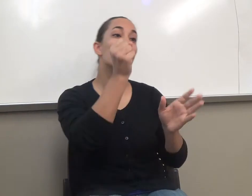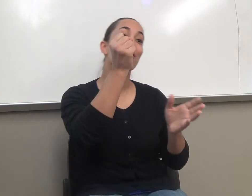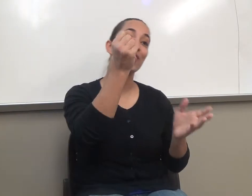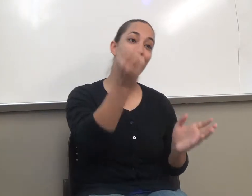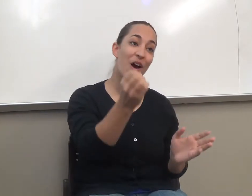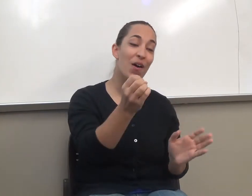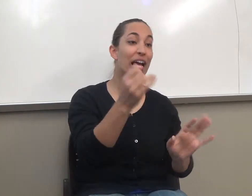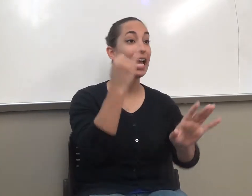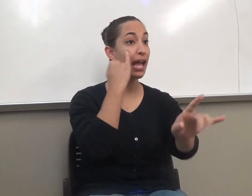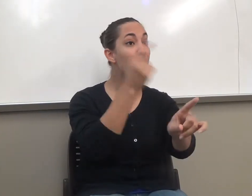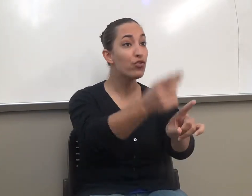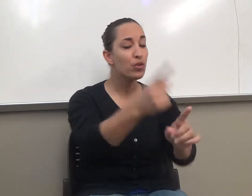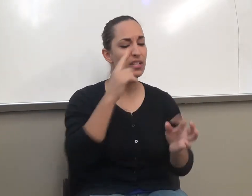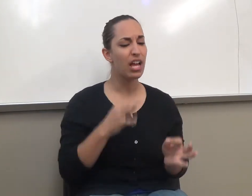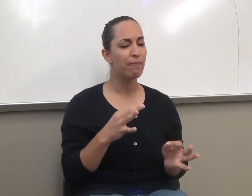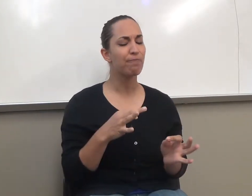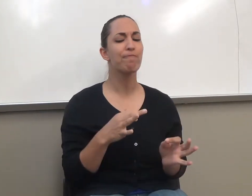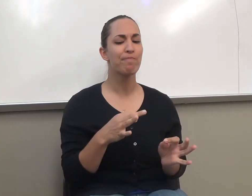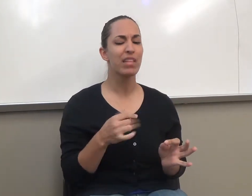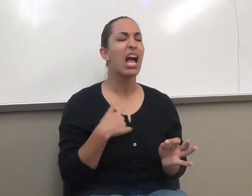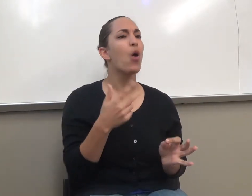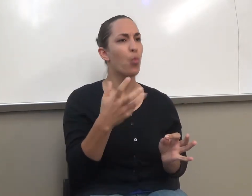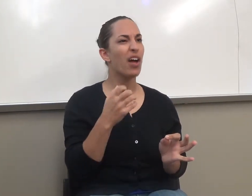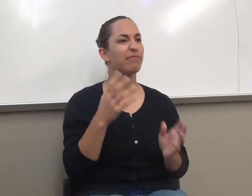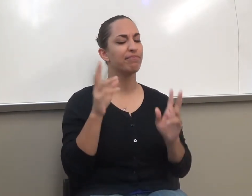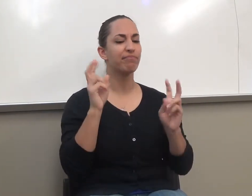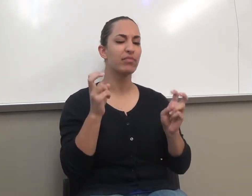past, saying we did this, just do this.